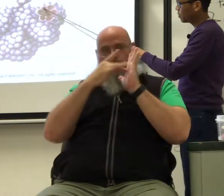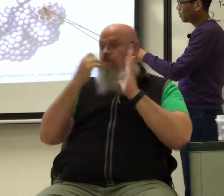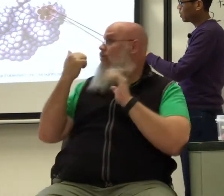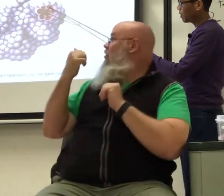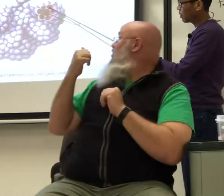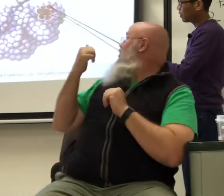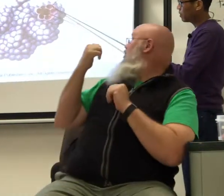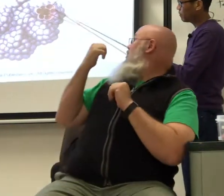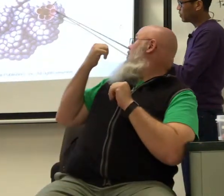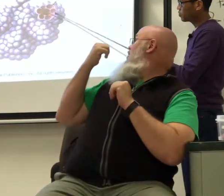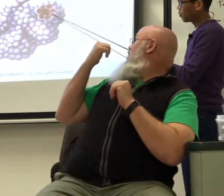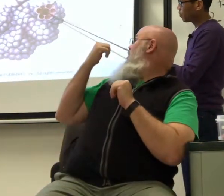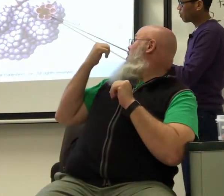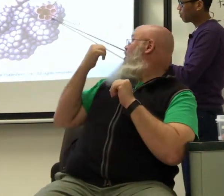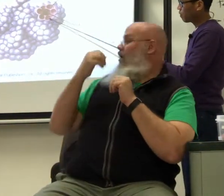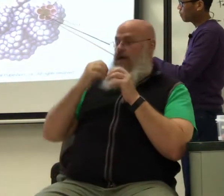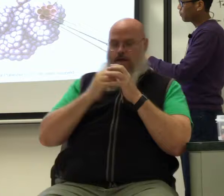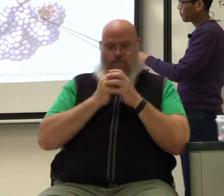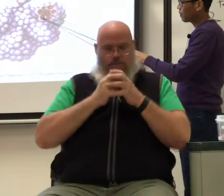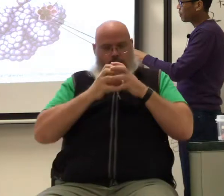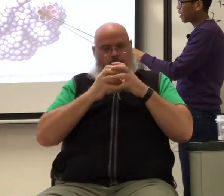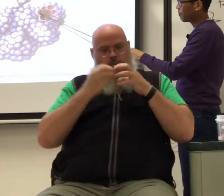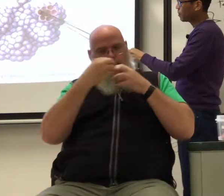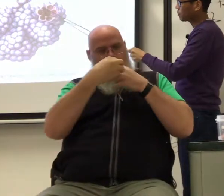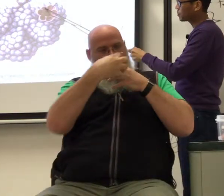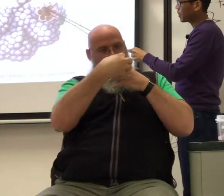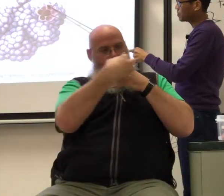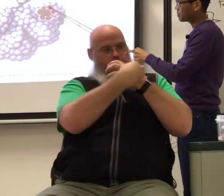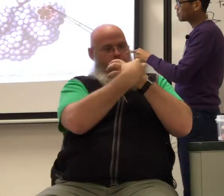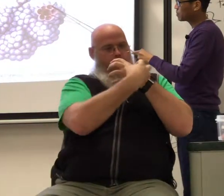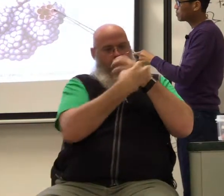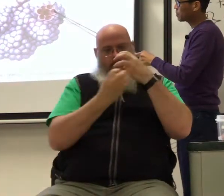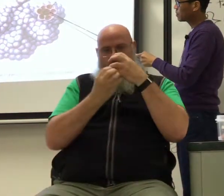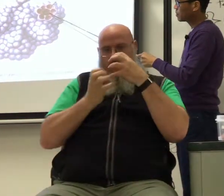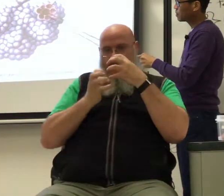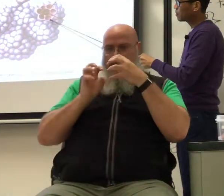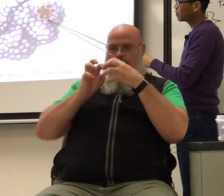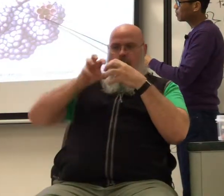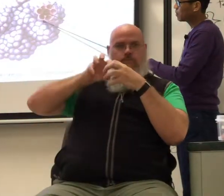into individual alveolar spaces.